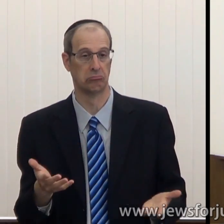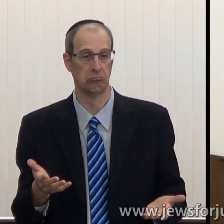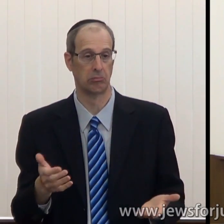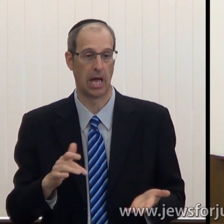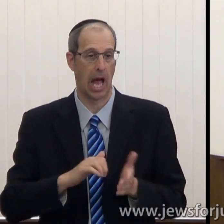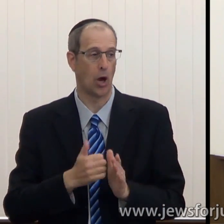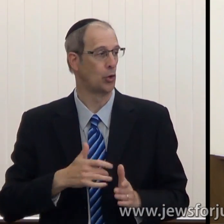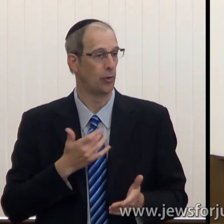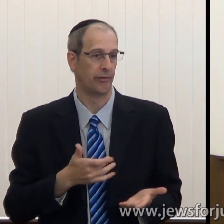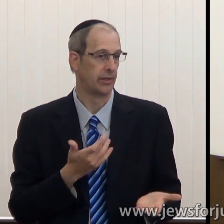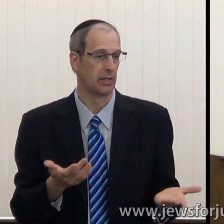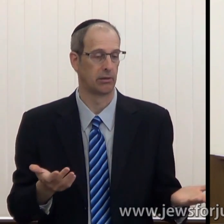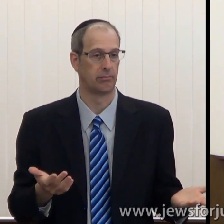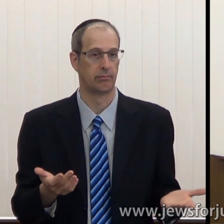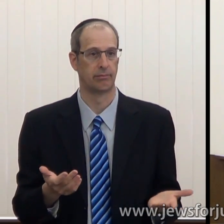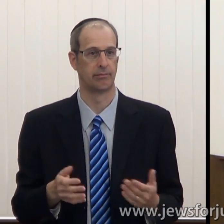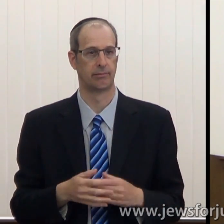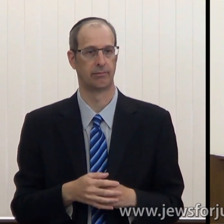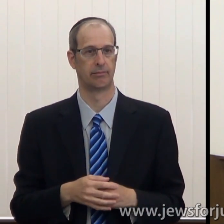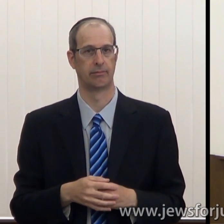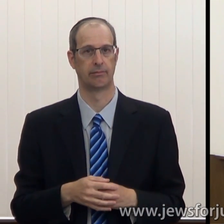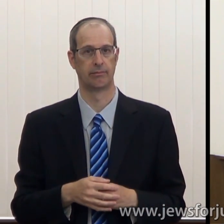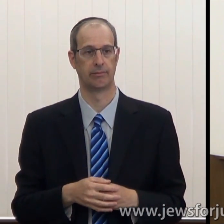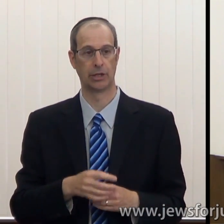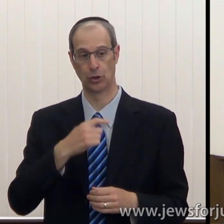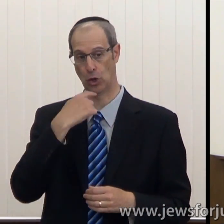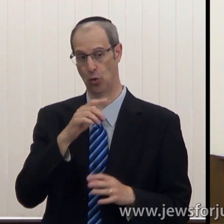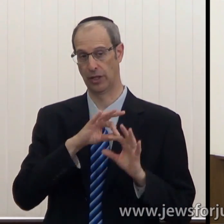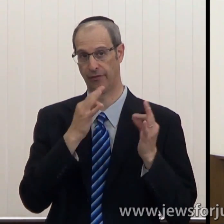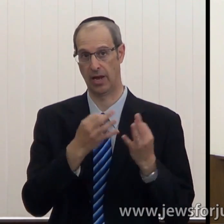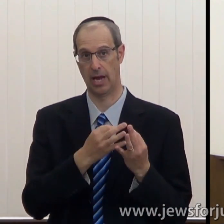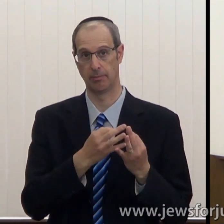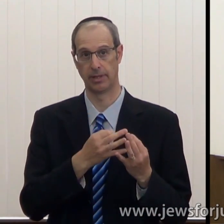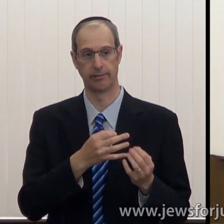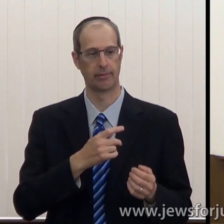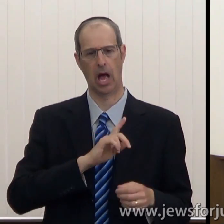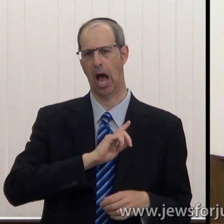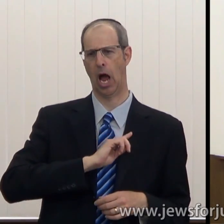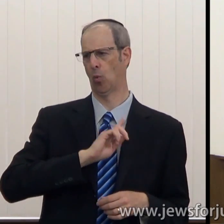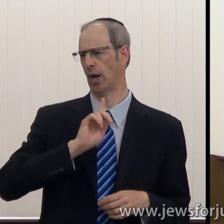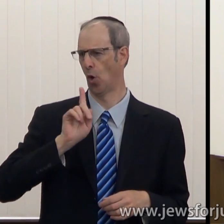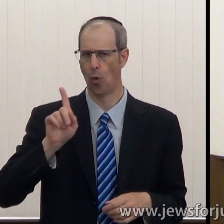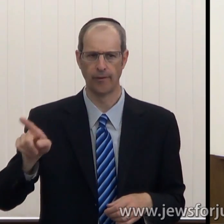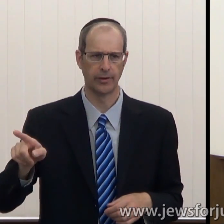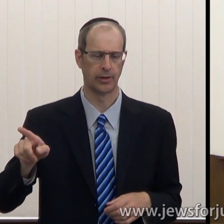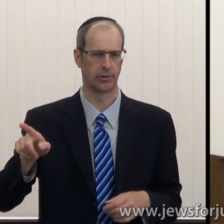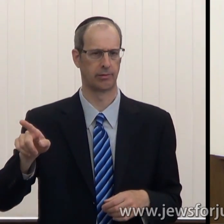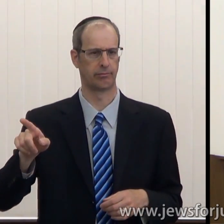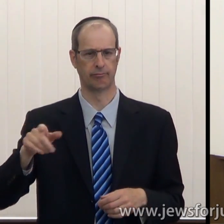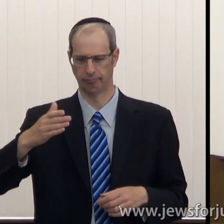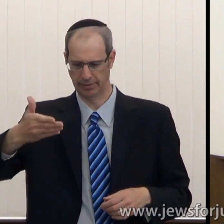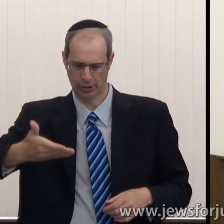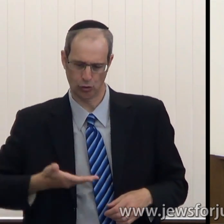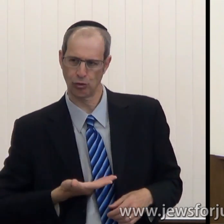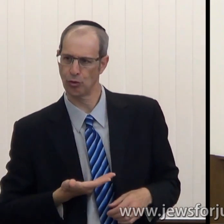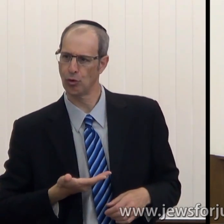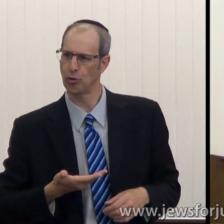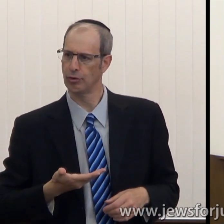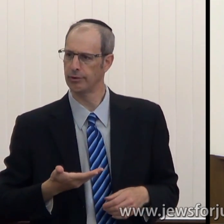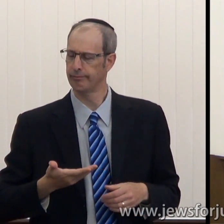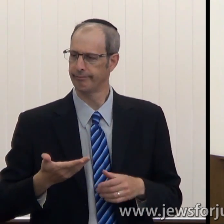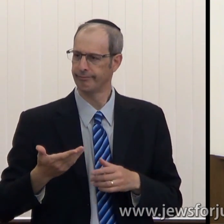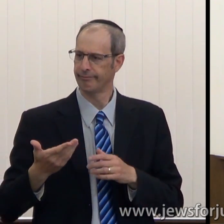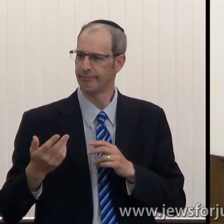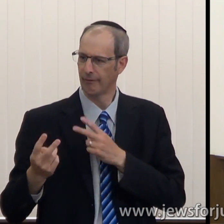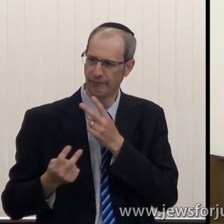How do you feel about it?" And he told his family what he did, that he went over and he introduced himself and